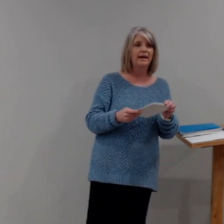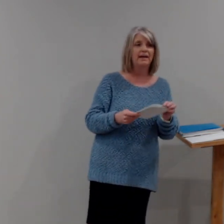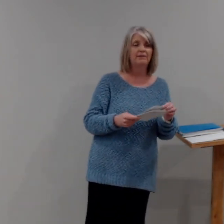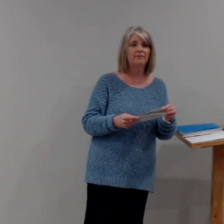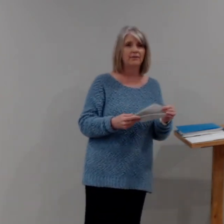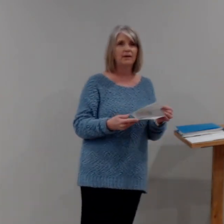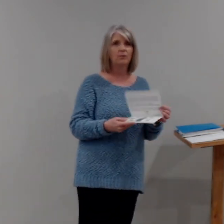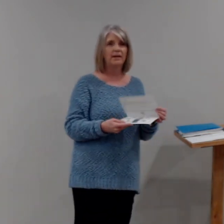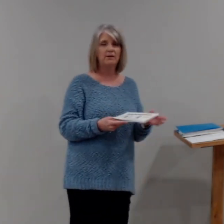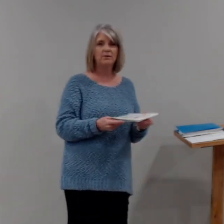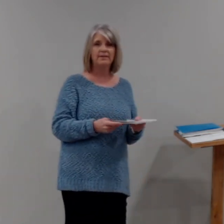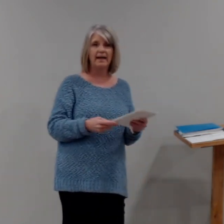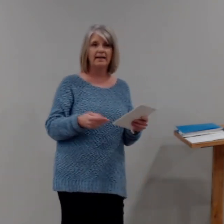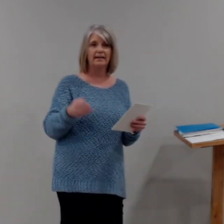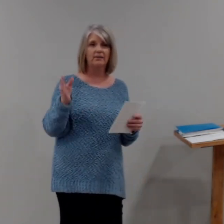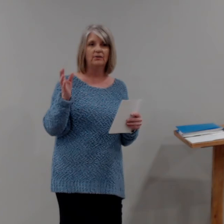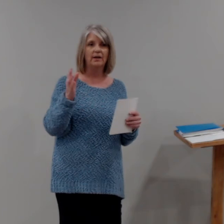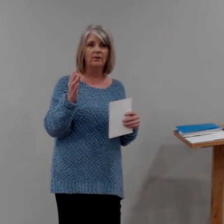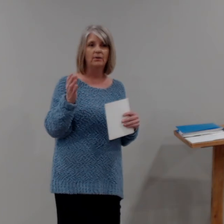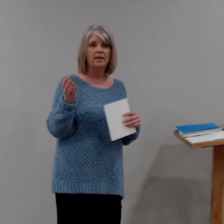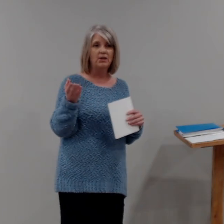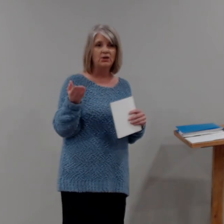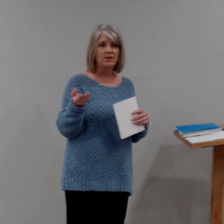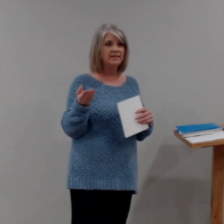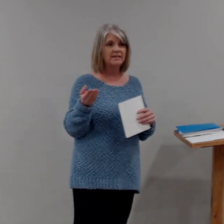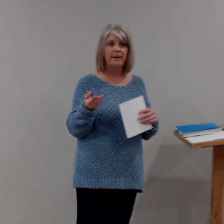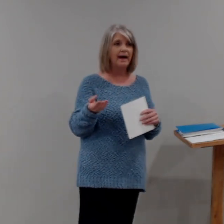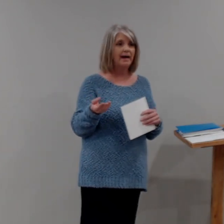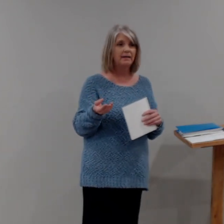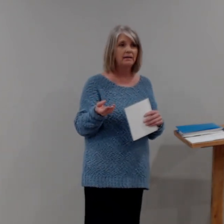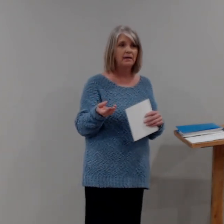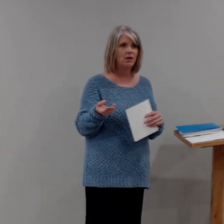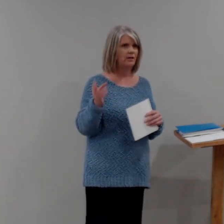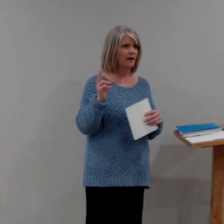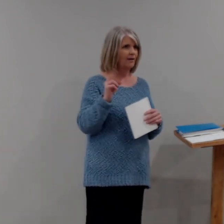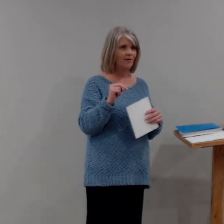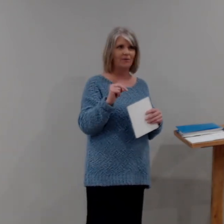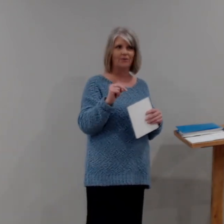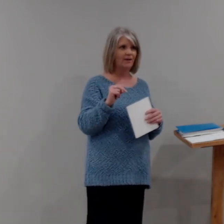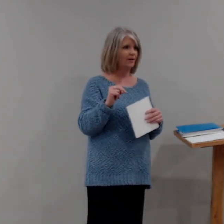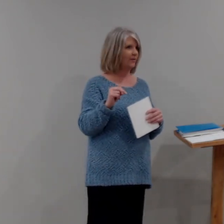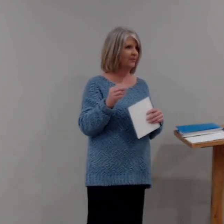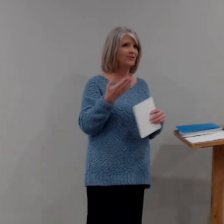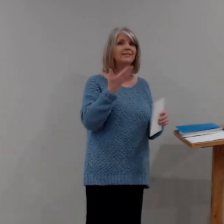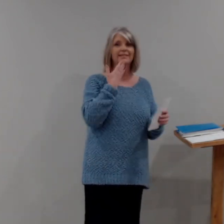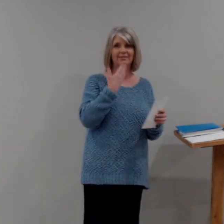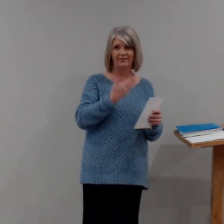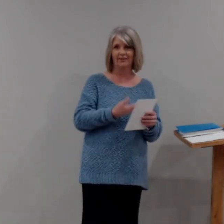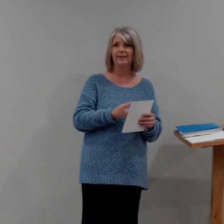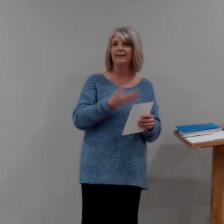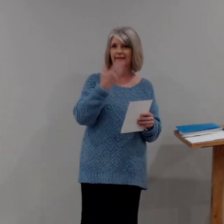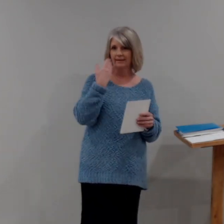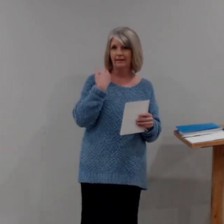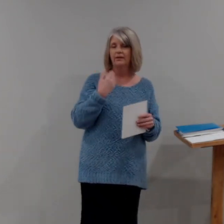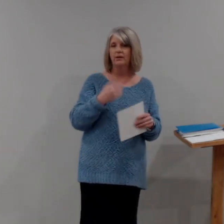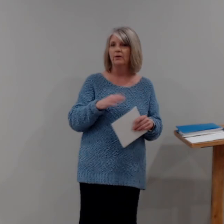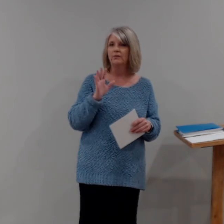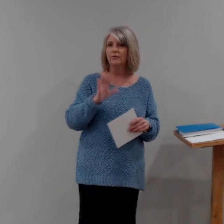if, when he was saying, you know, Jesus bad? No, Jesus good. You know, you've got to